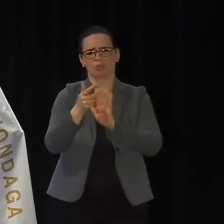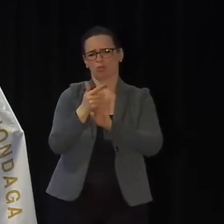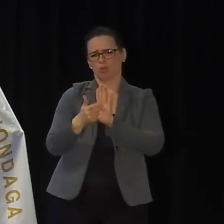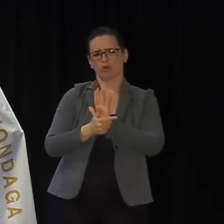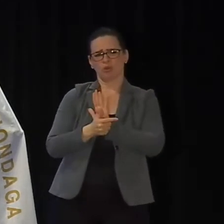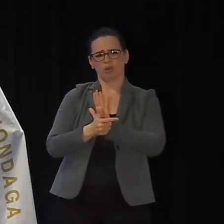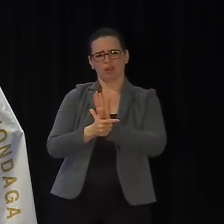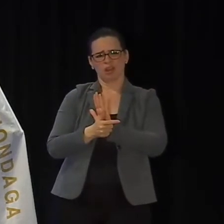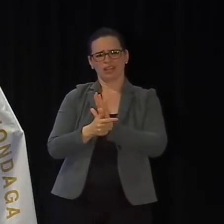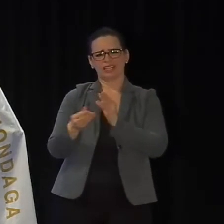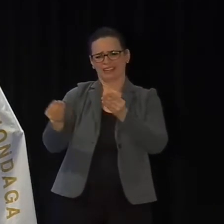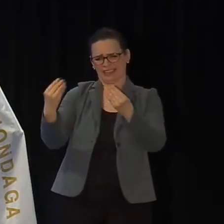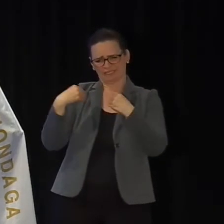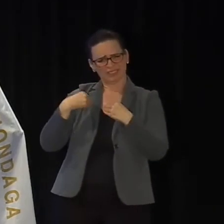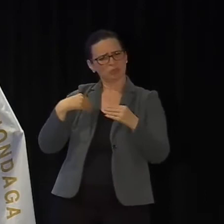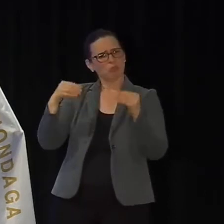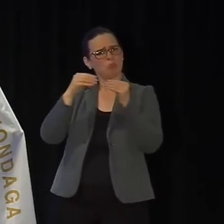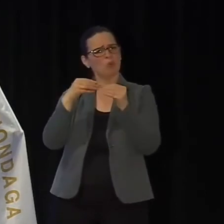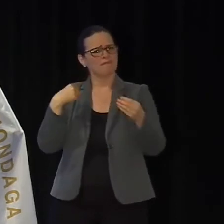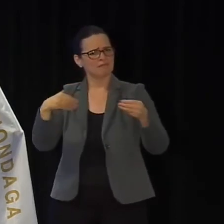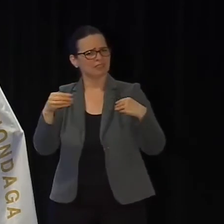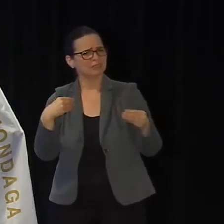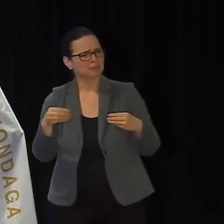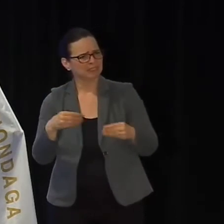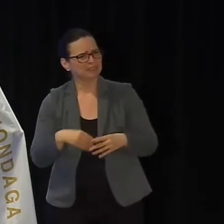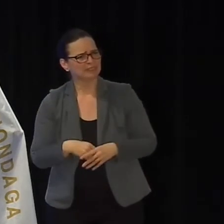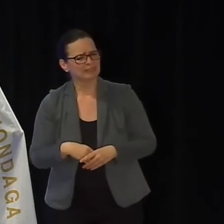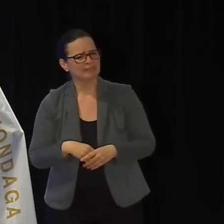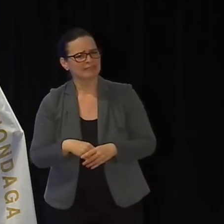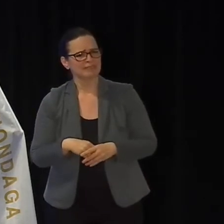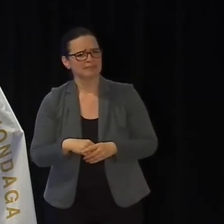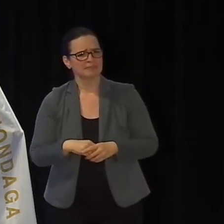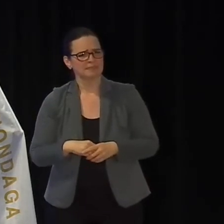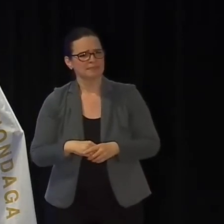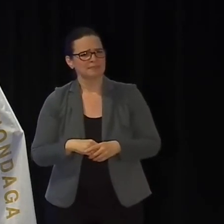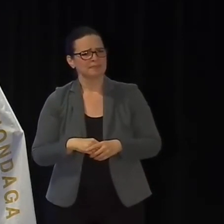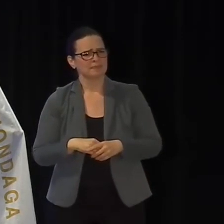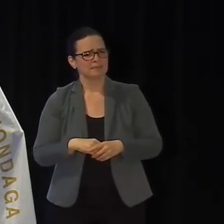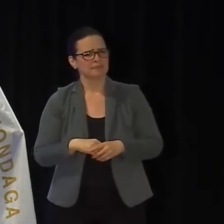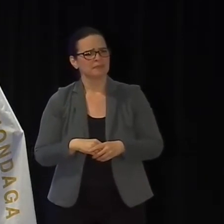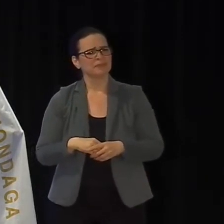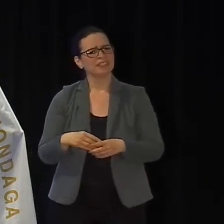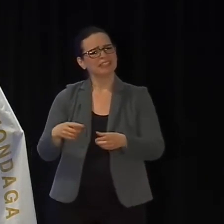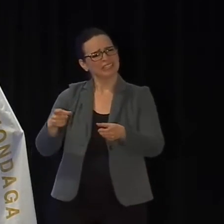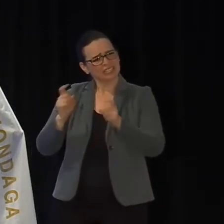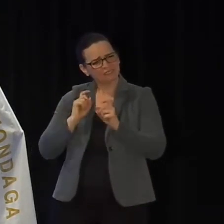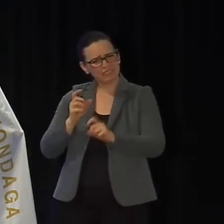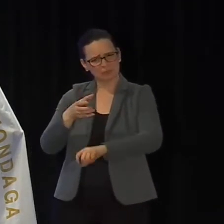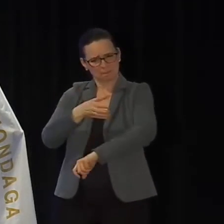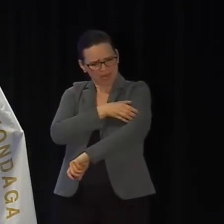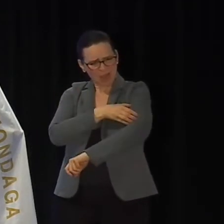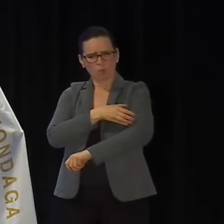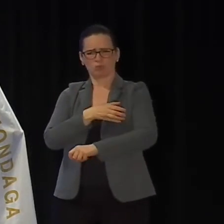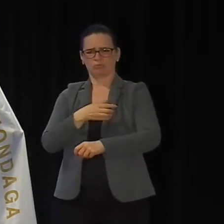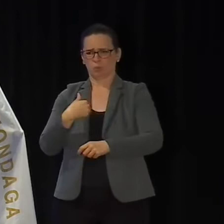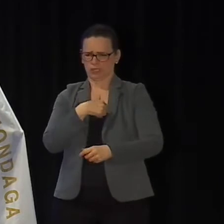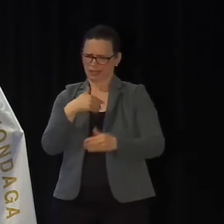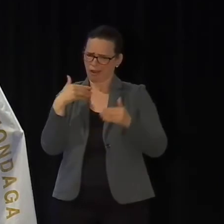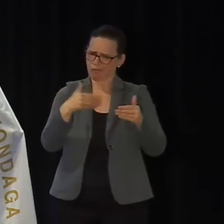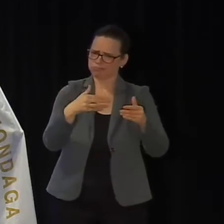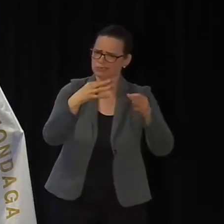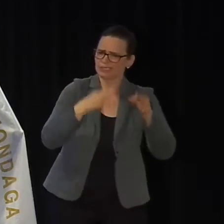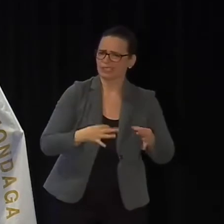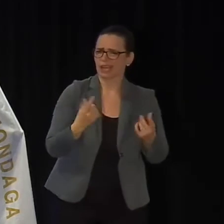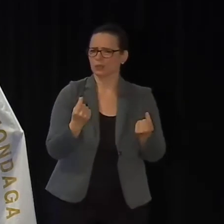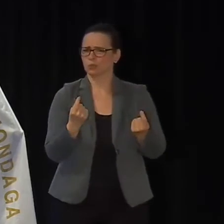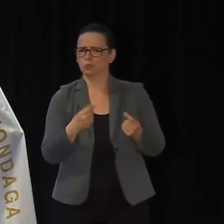wait for some of these decisions to be levied. And we'll talk about that further once we have